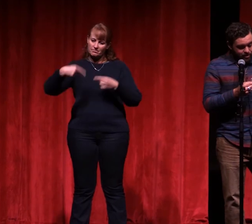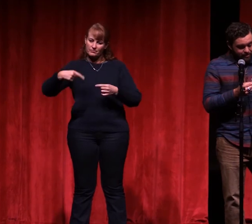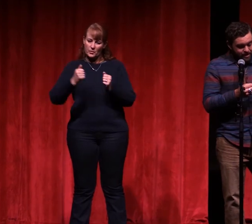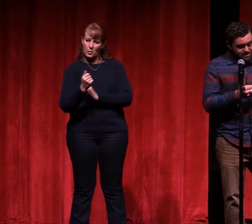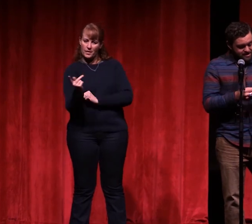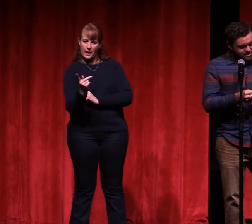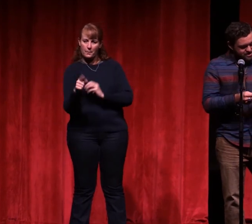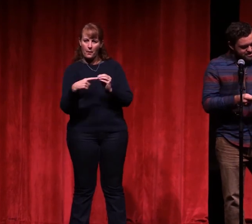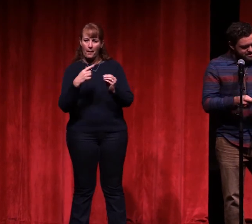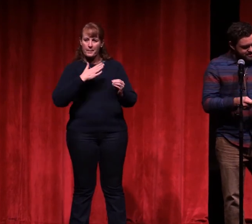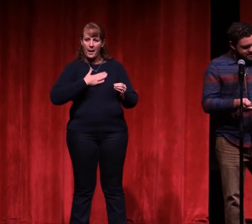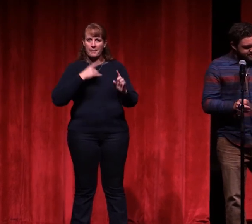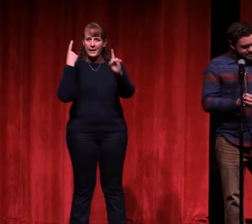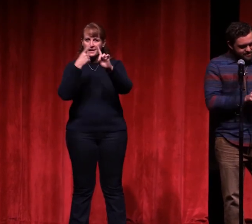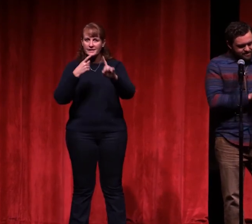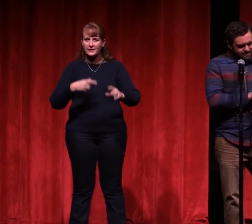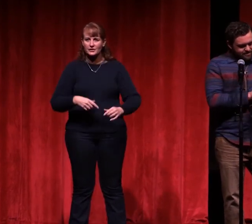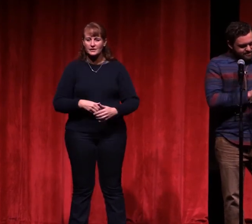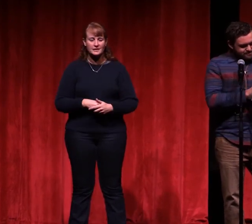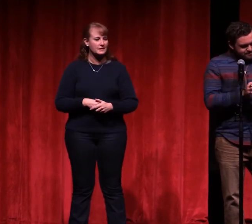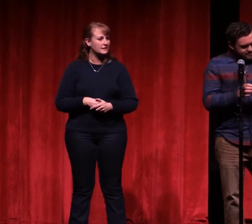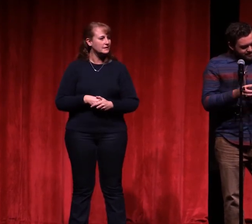had it out with them regarding my intentions.